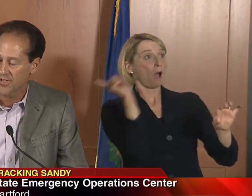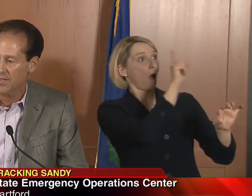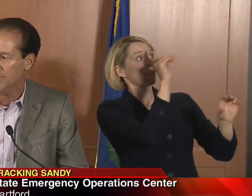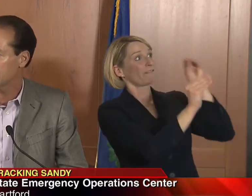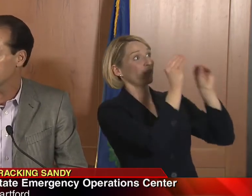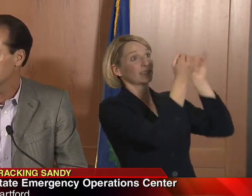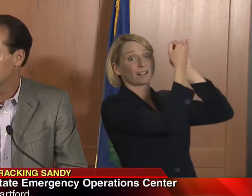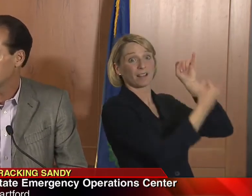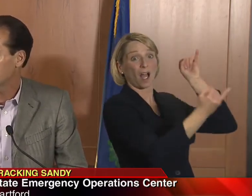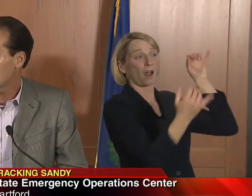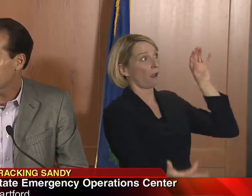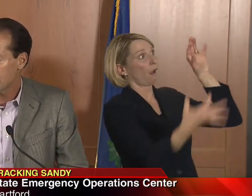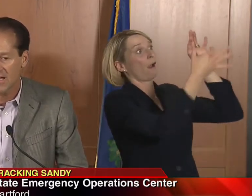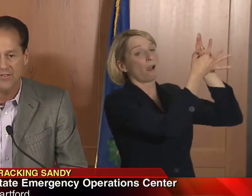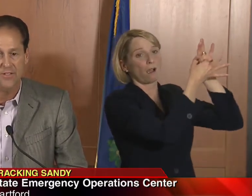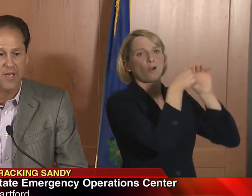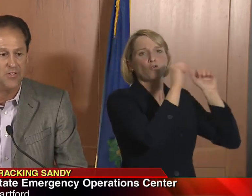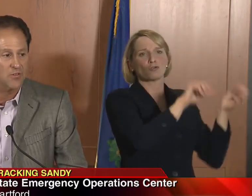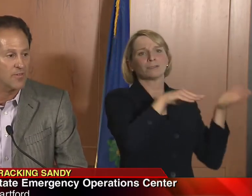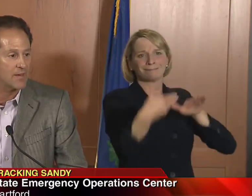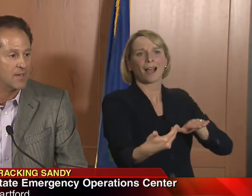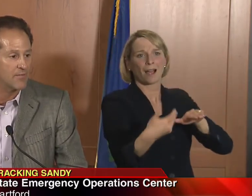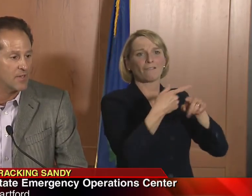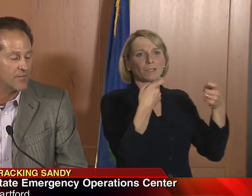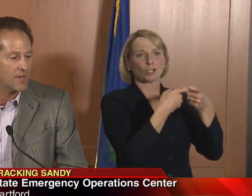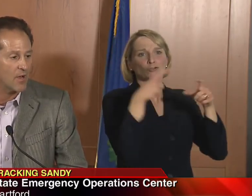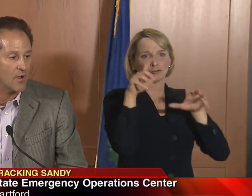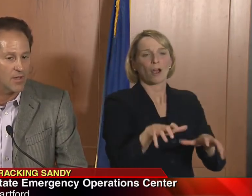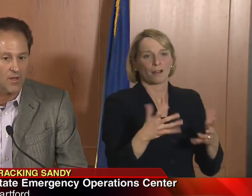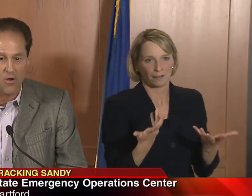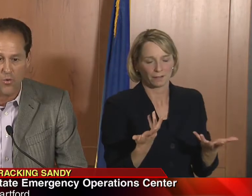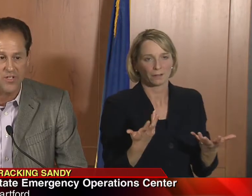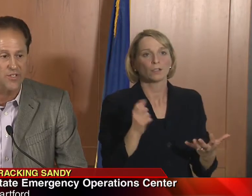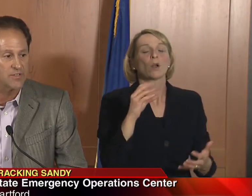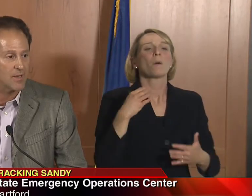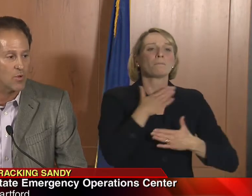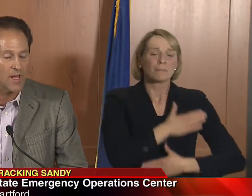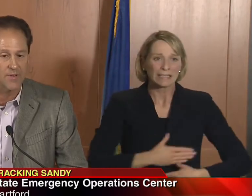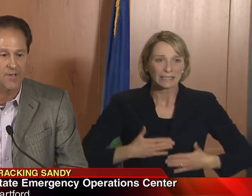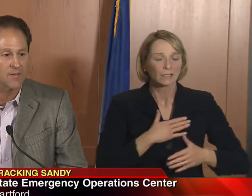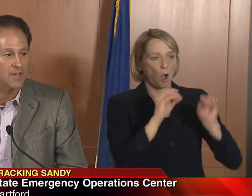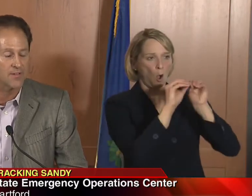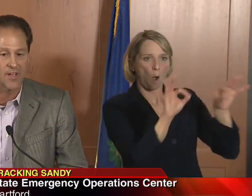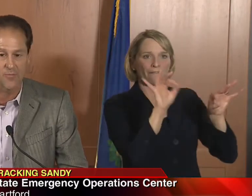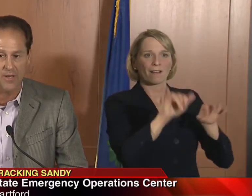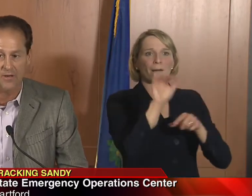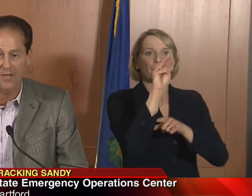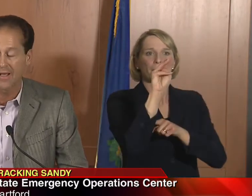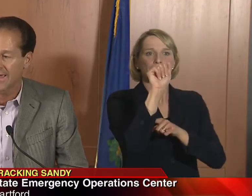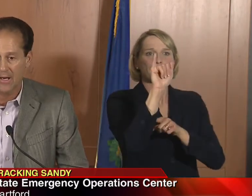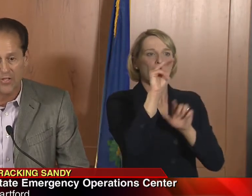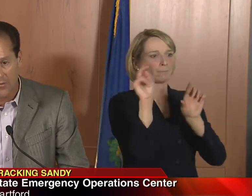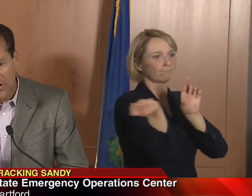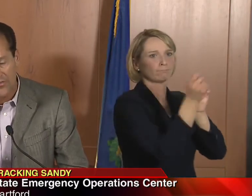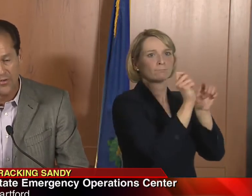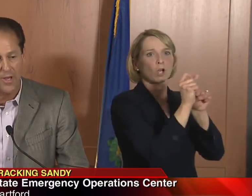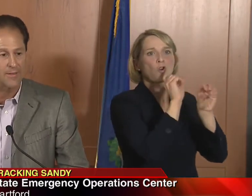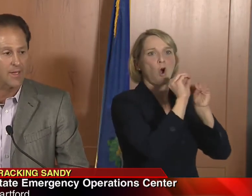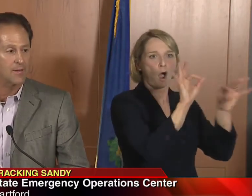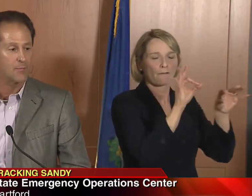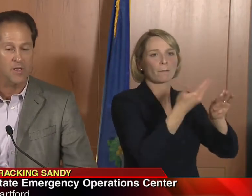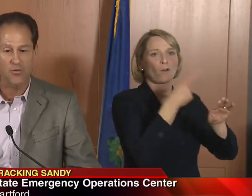call CLMP. Call the towns, make sure that if all questions, that we'll have it done in a safe manner. And I would